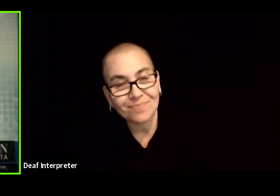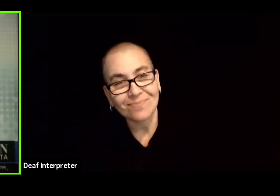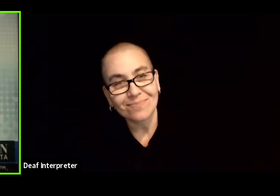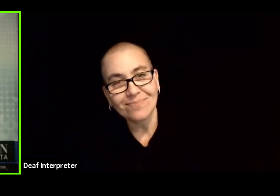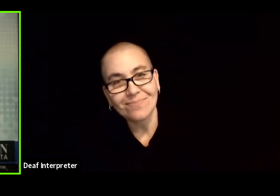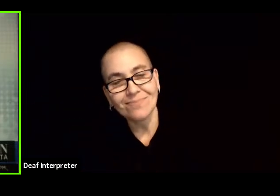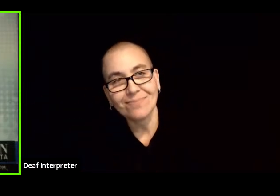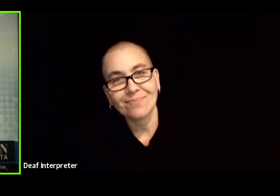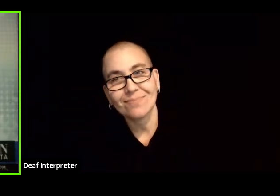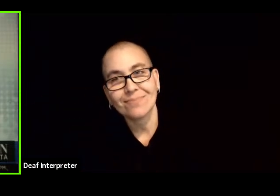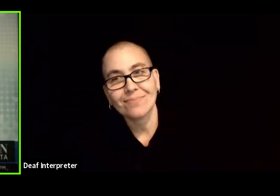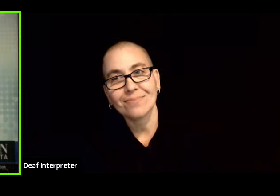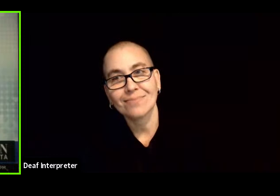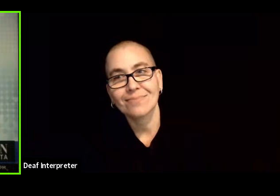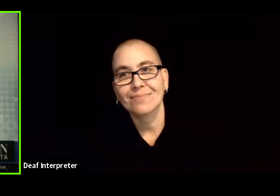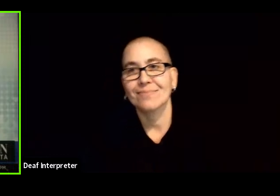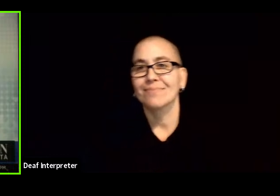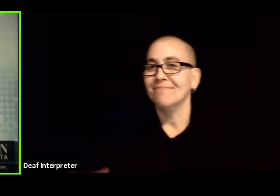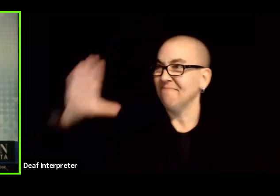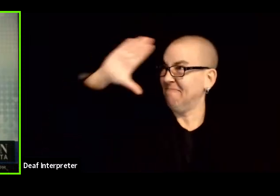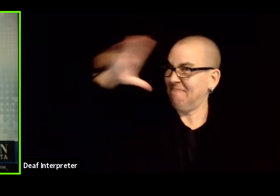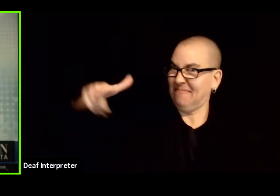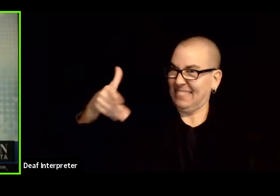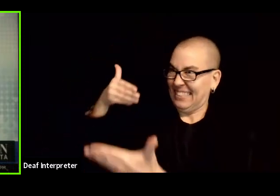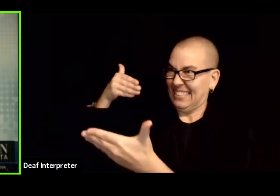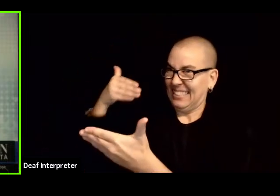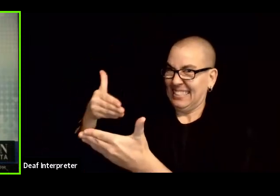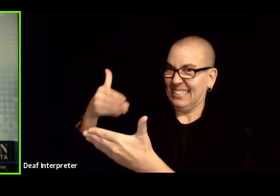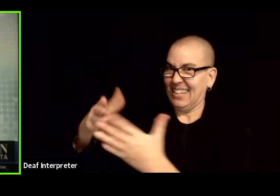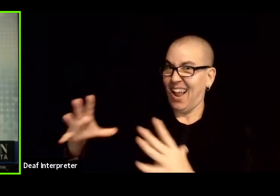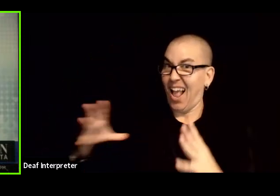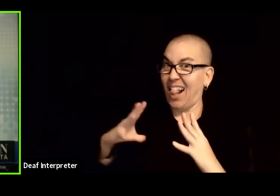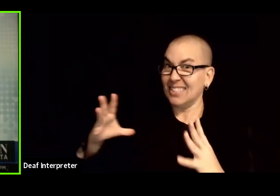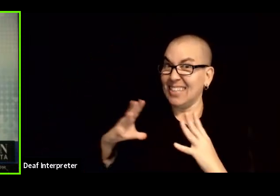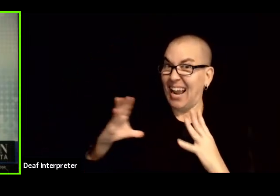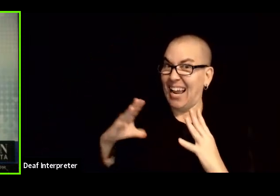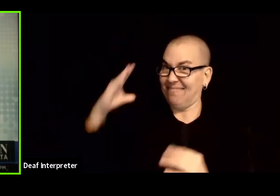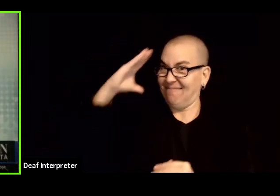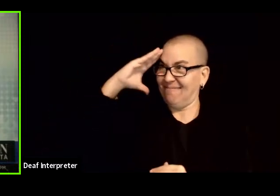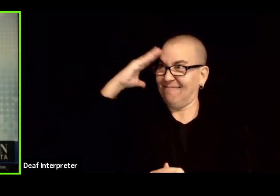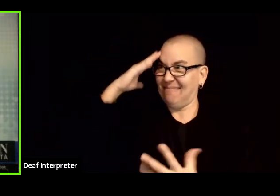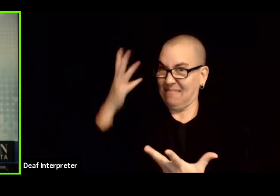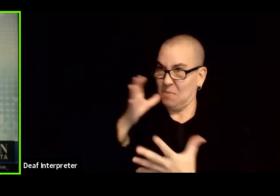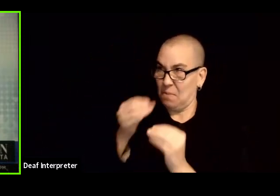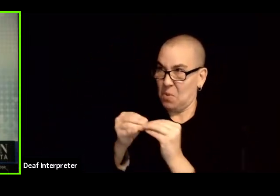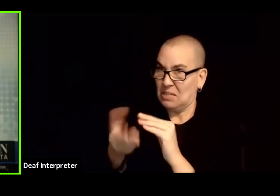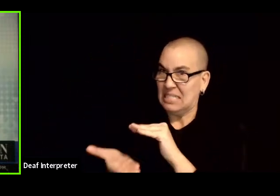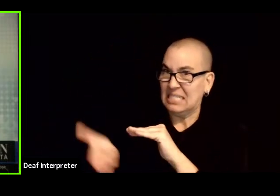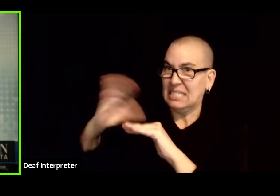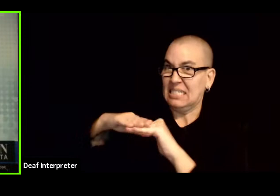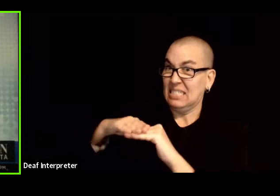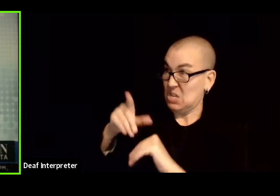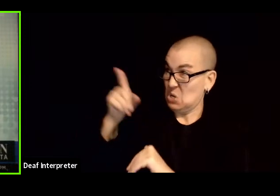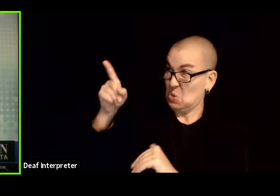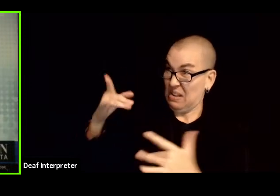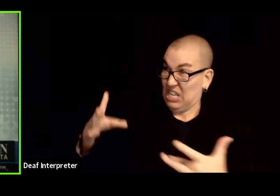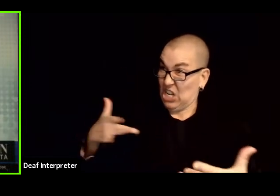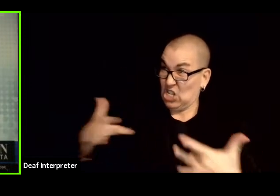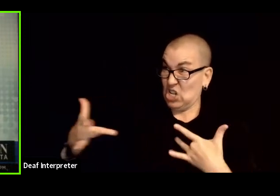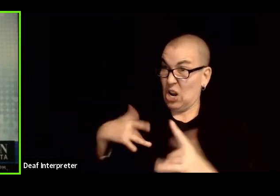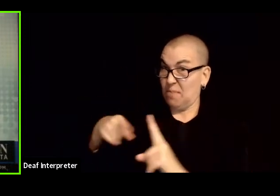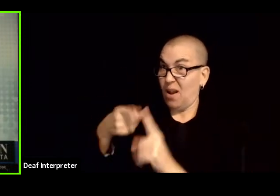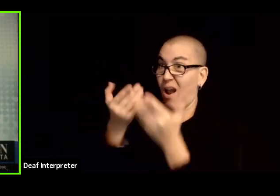holiday weekends. What concerns do we have going into Halloween weekend? And I guess what Halloween-specific advice would you